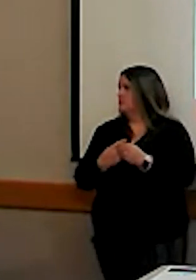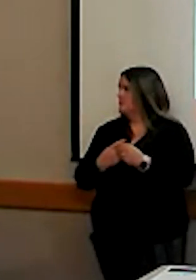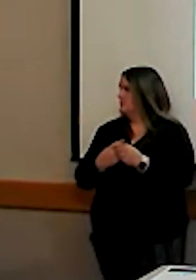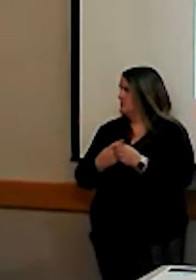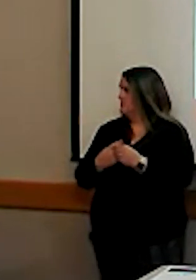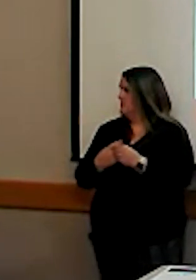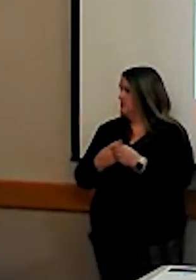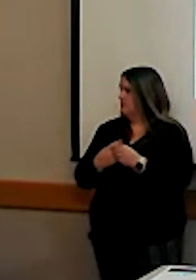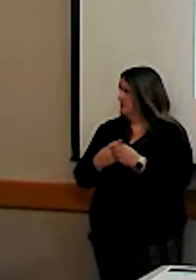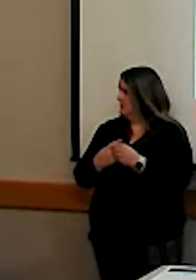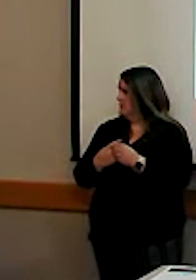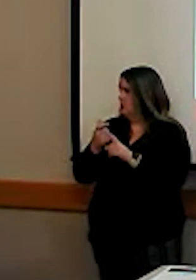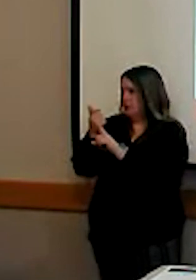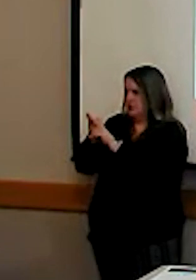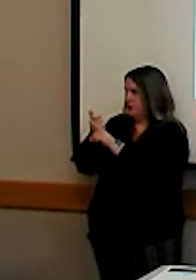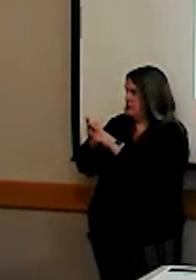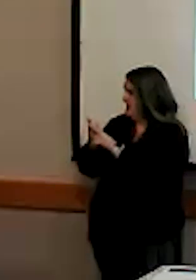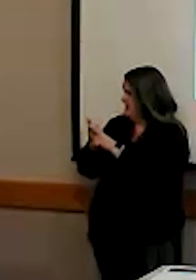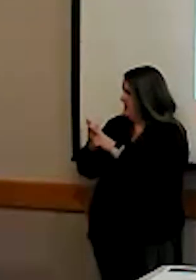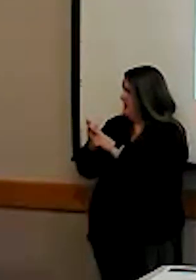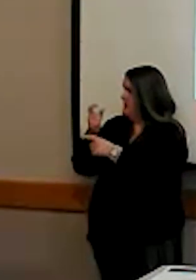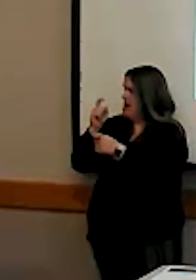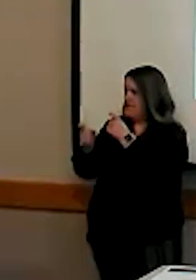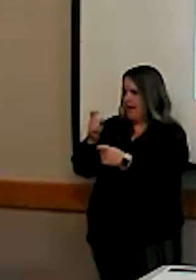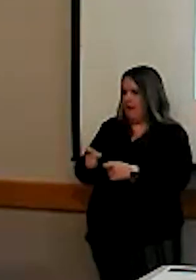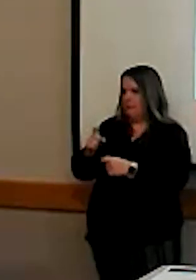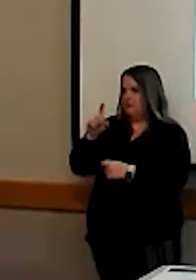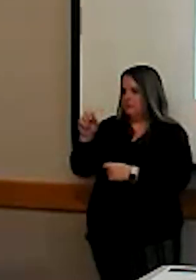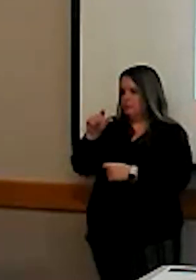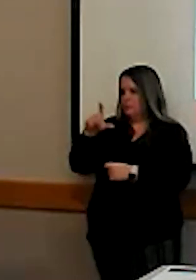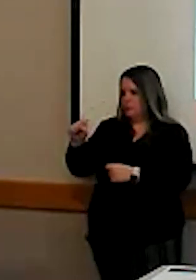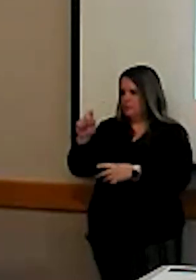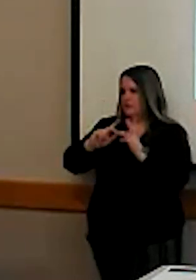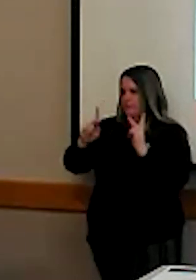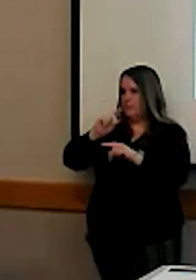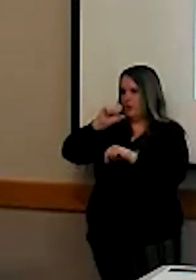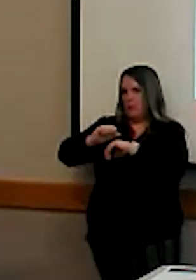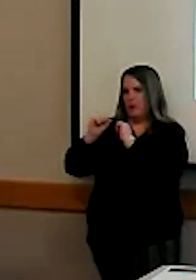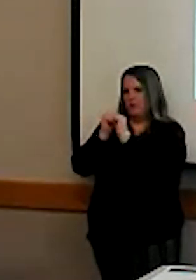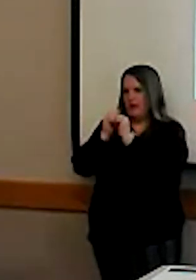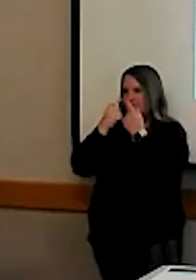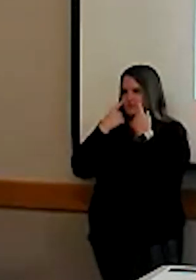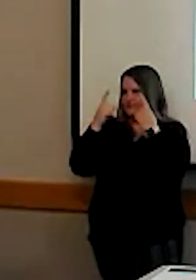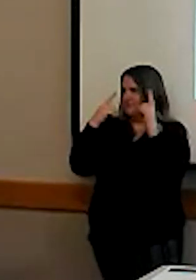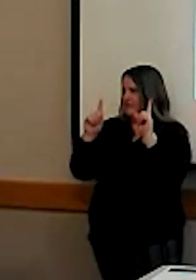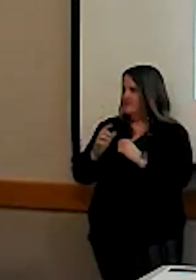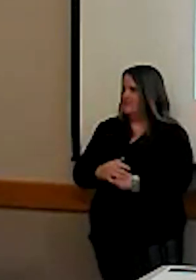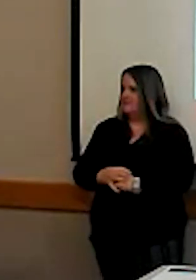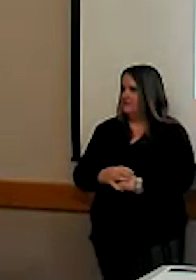about how she adapts tools and people so they can work together for success.